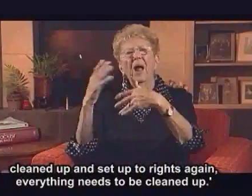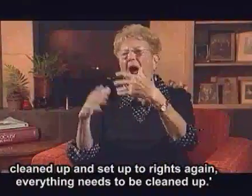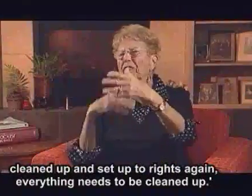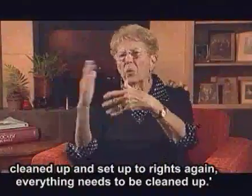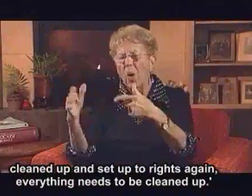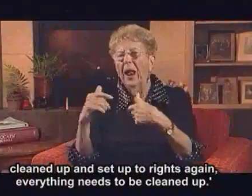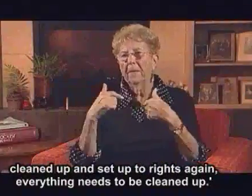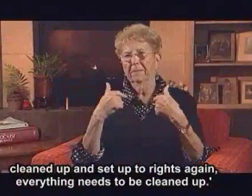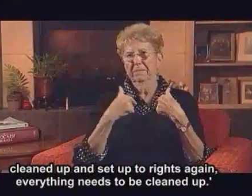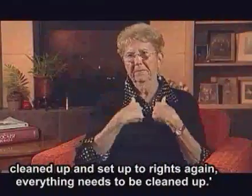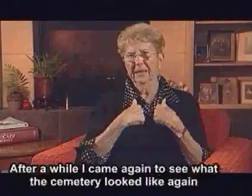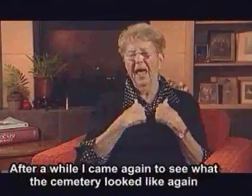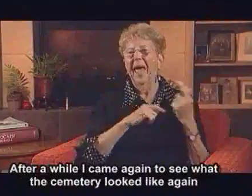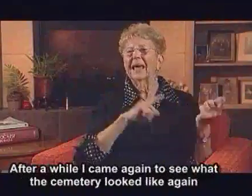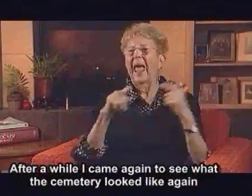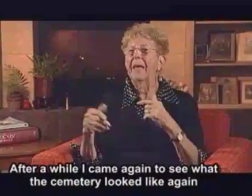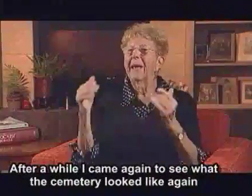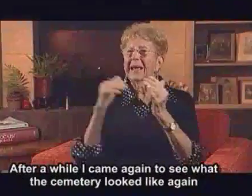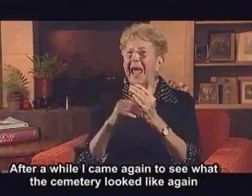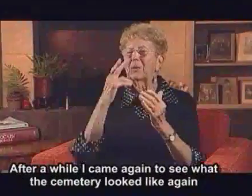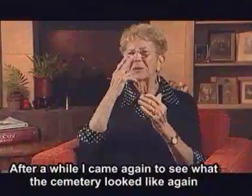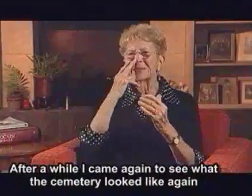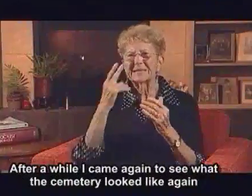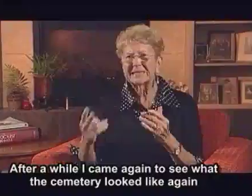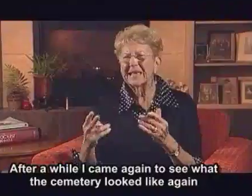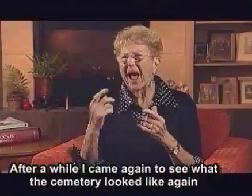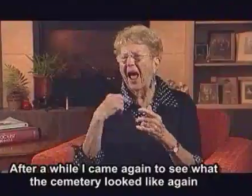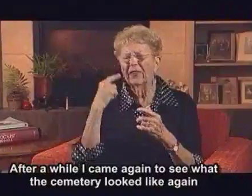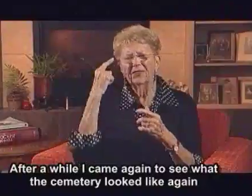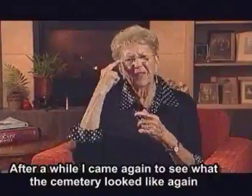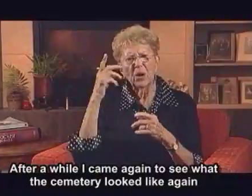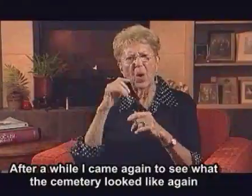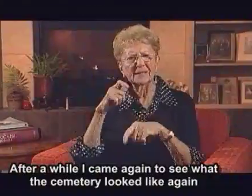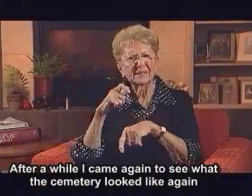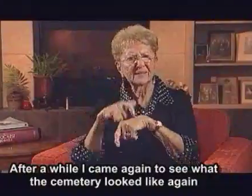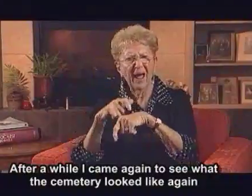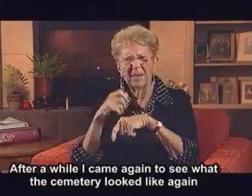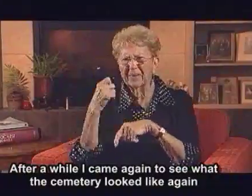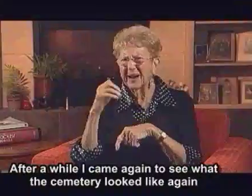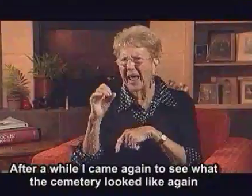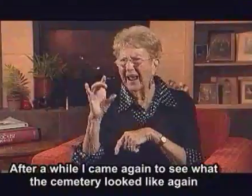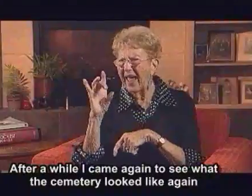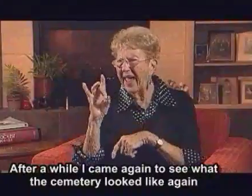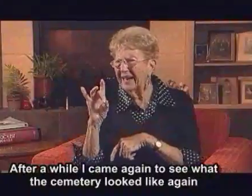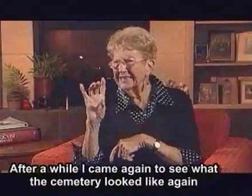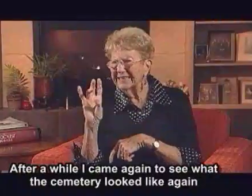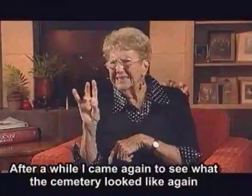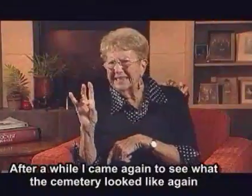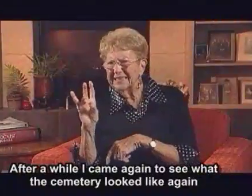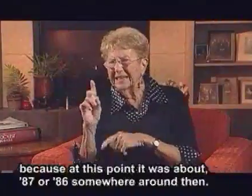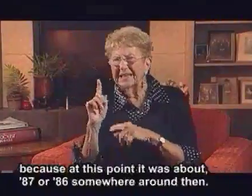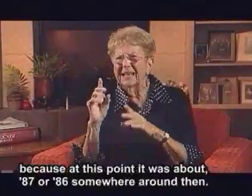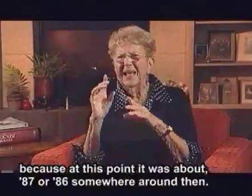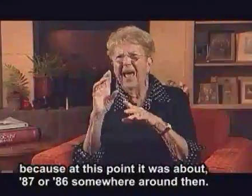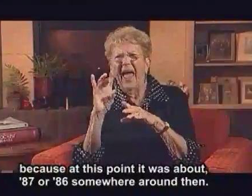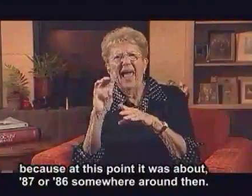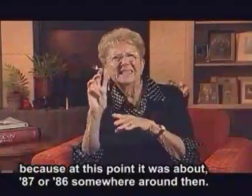up." After a while, I came again to see what the cemetery looked like, because at this point it